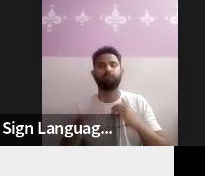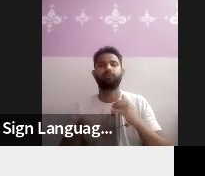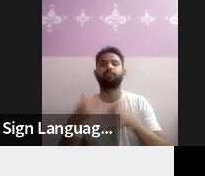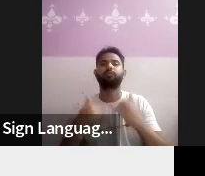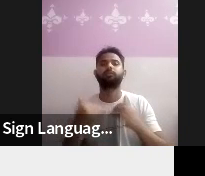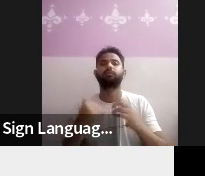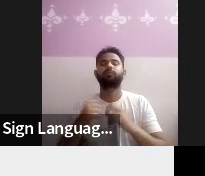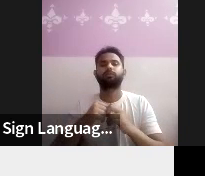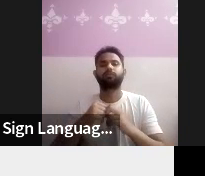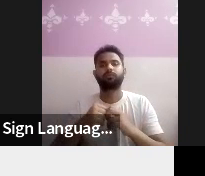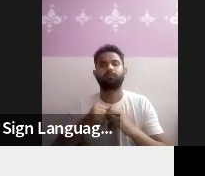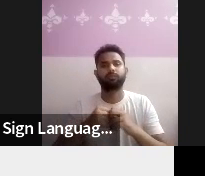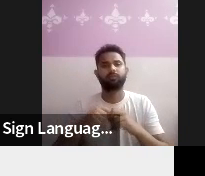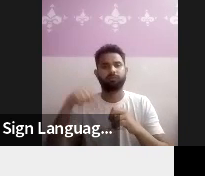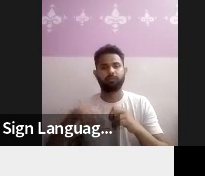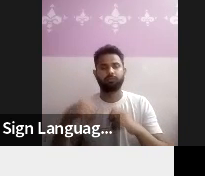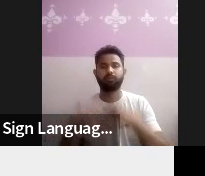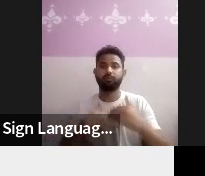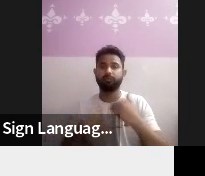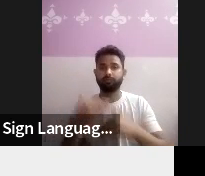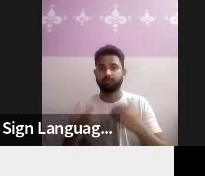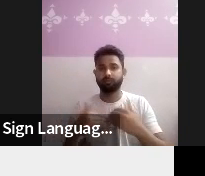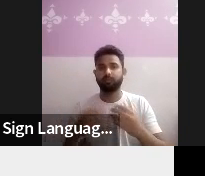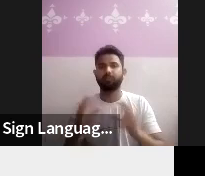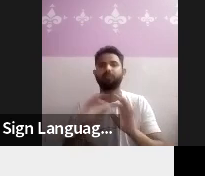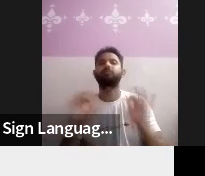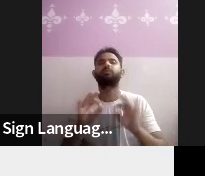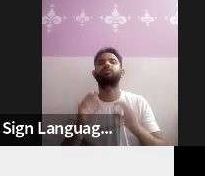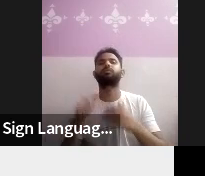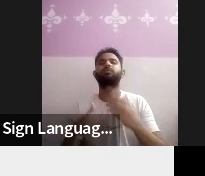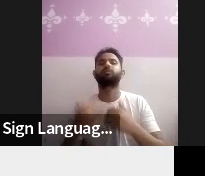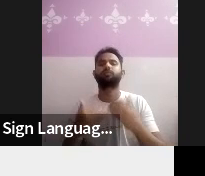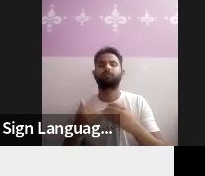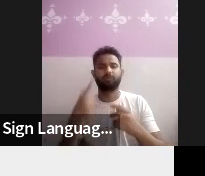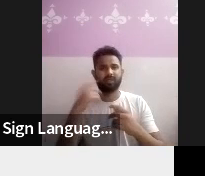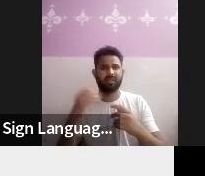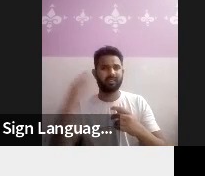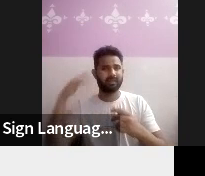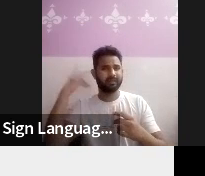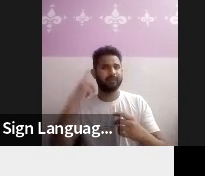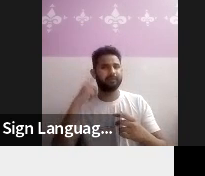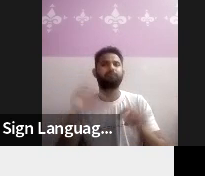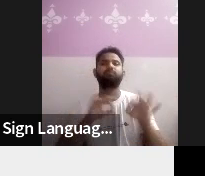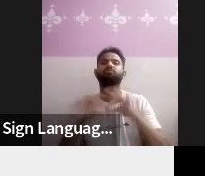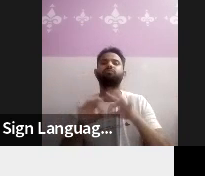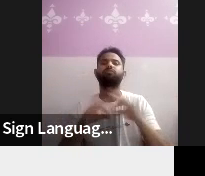Hello. All right, moving on. Anyhow, so this is I'm not able to listen. Example of that.